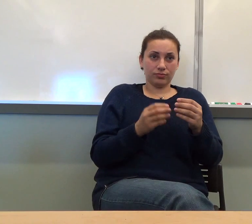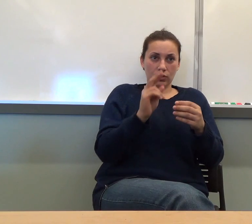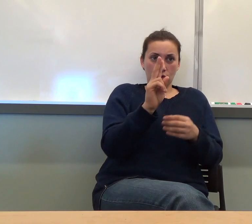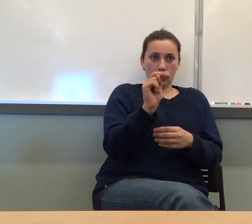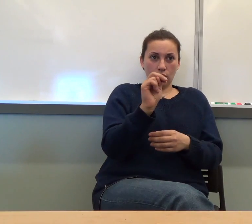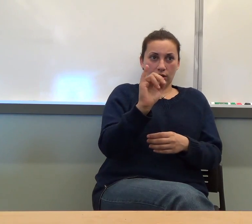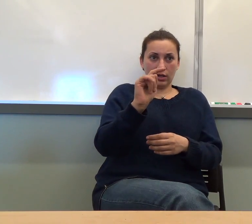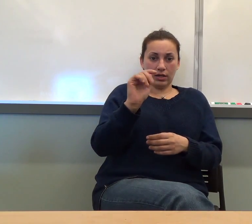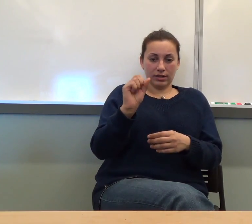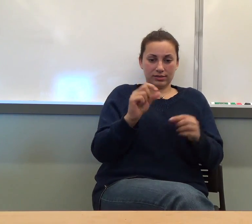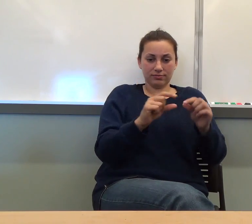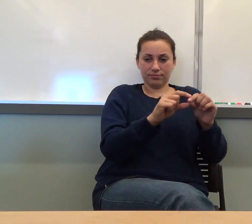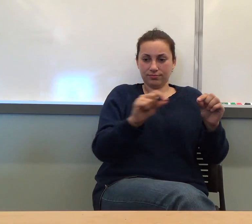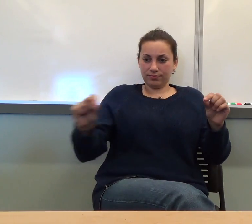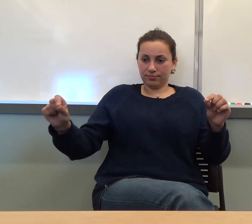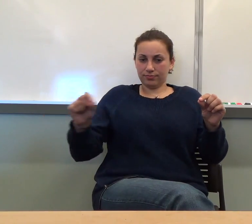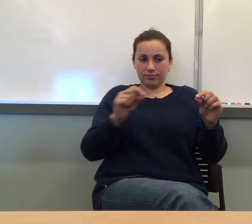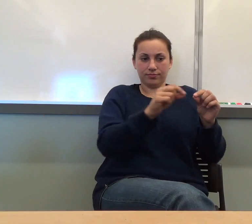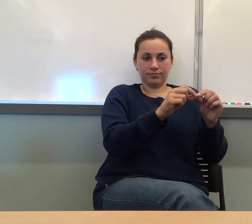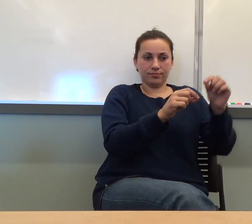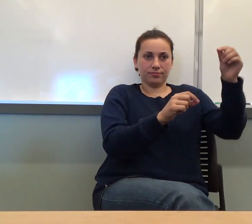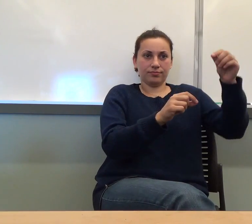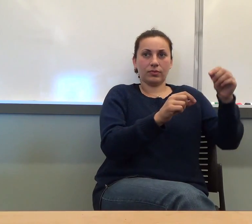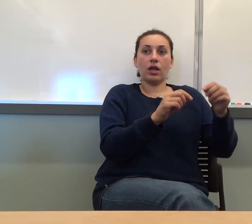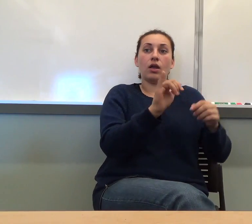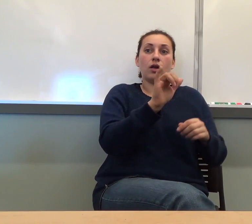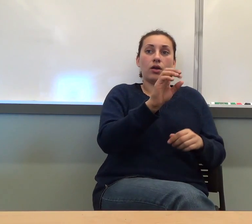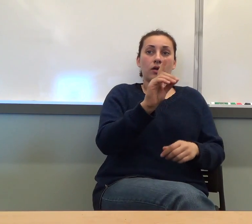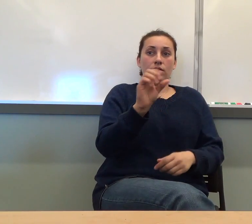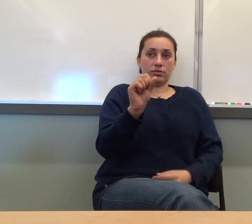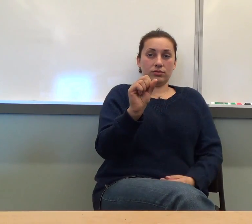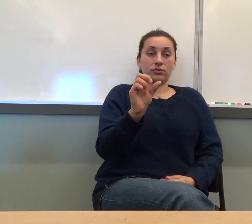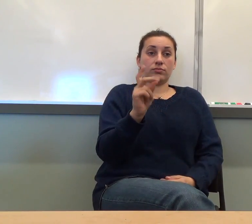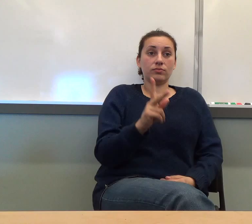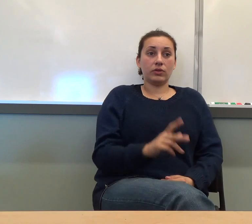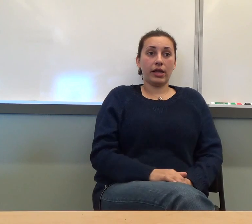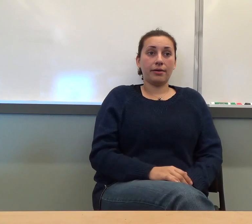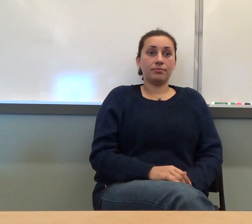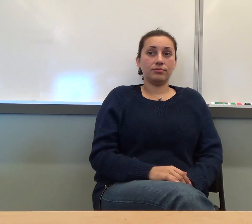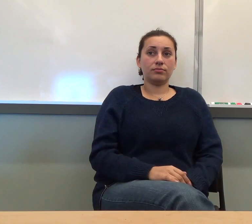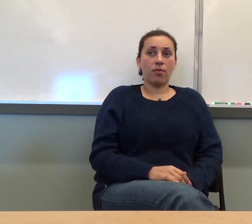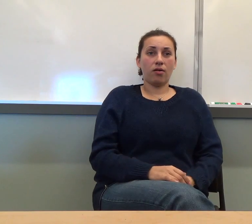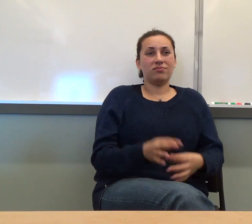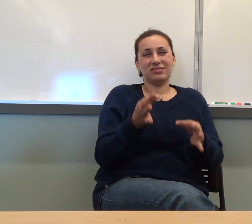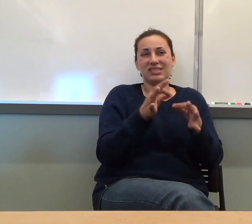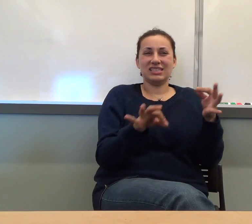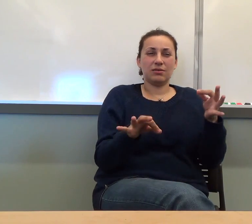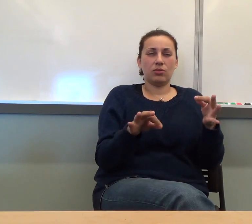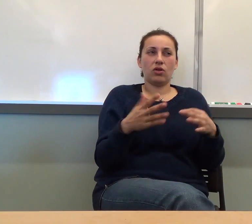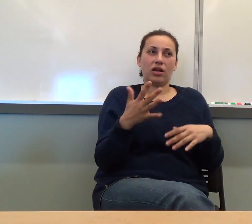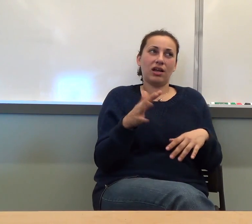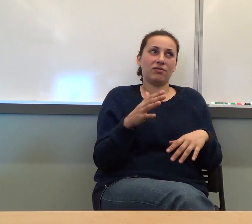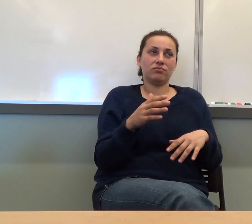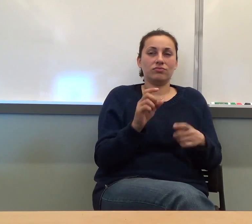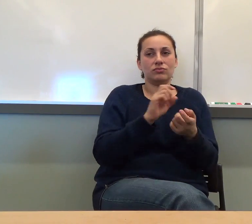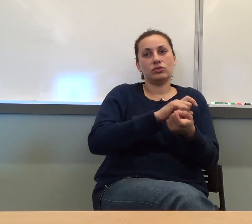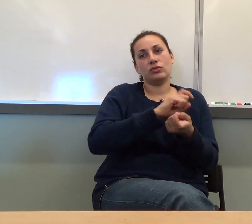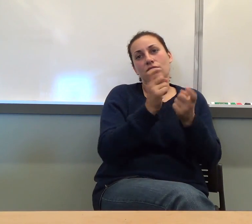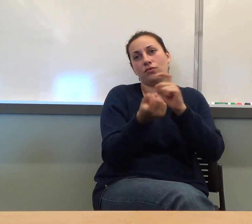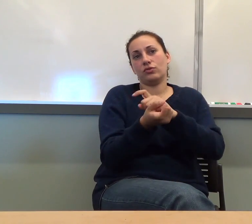1/2 yard. Okay? It's a simple kind of conversion with units that are pretty easy. We're